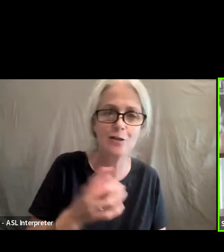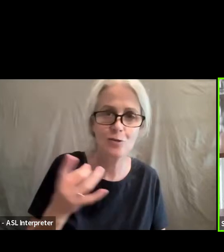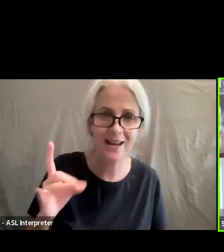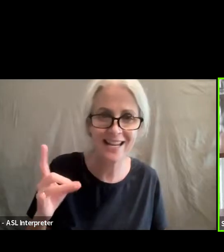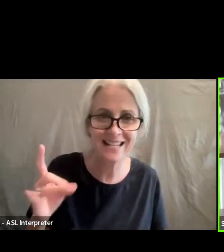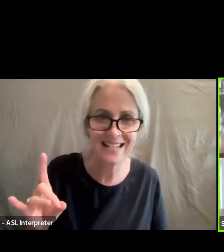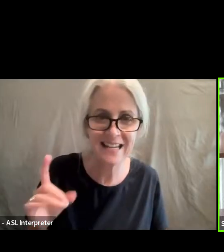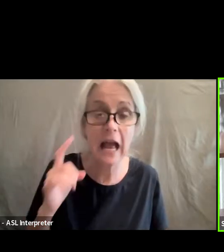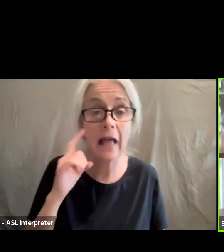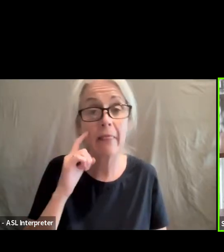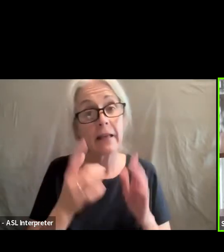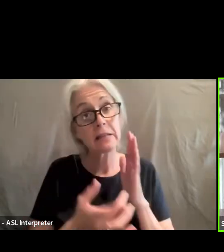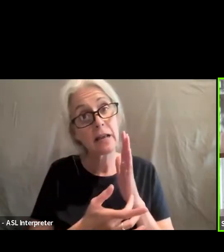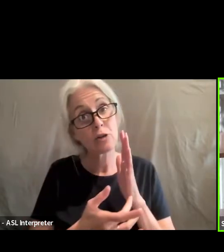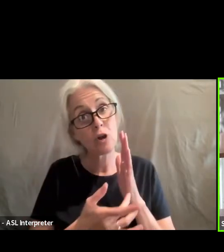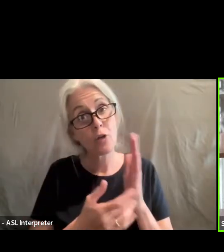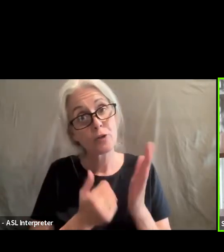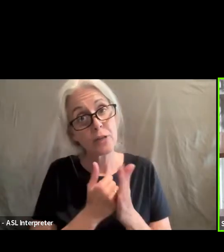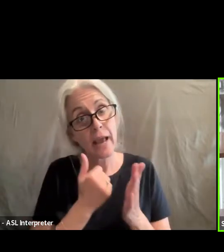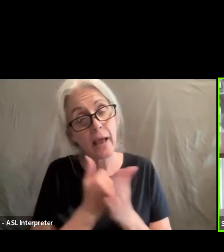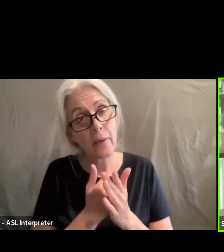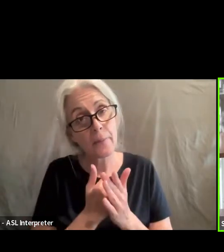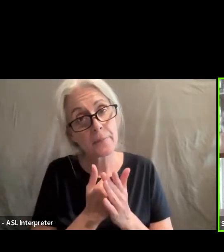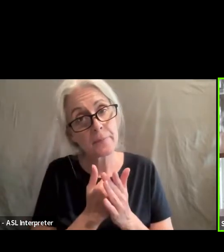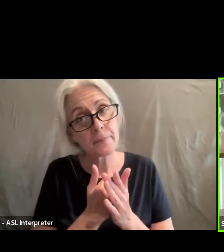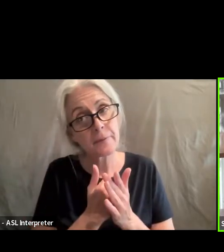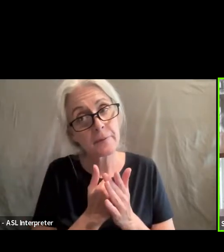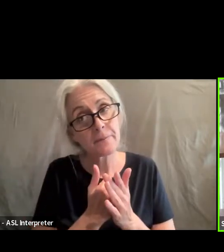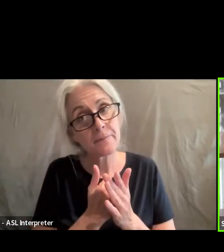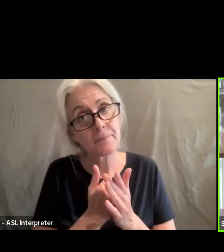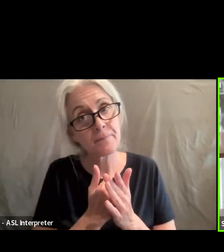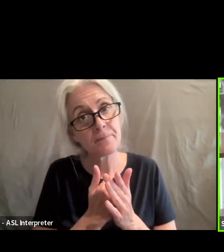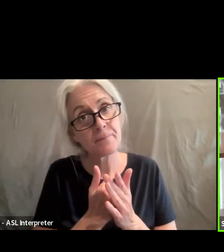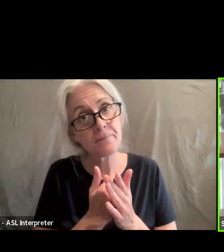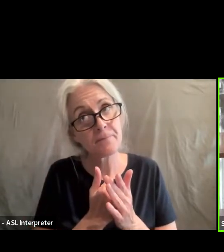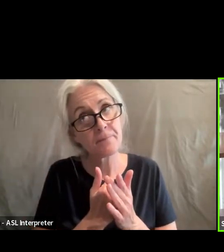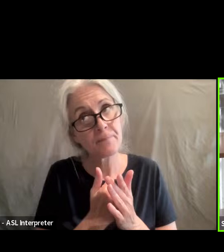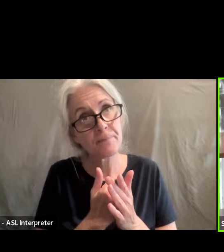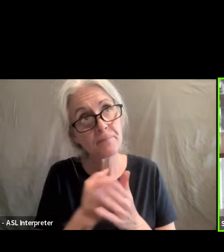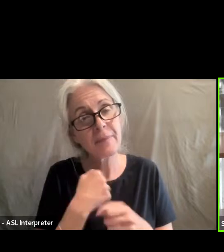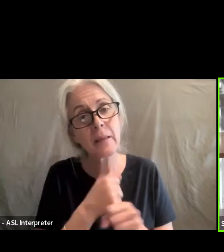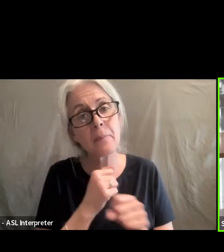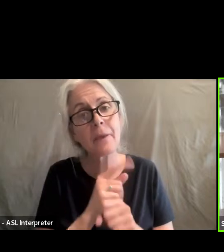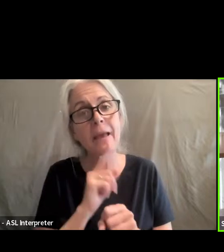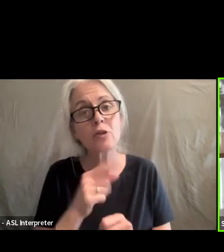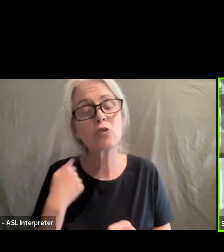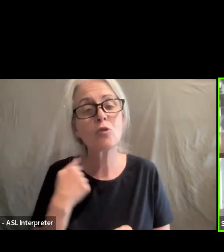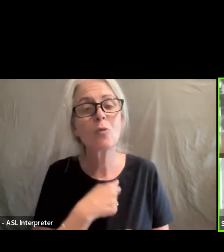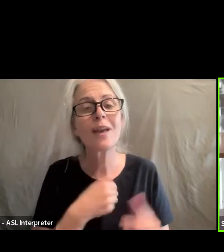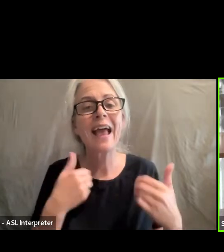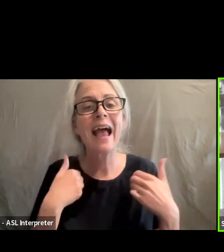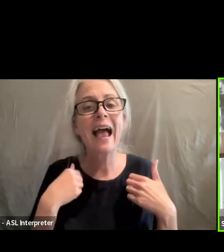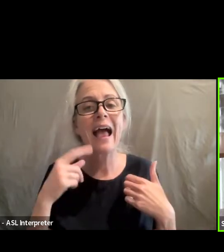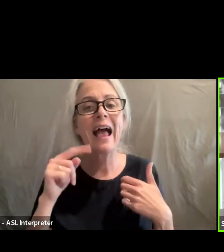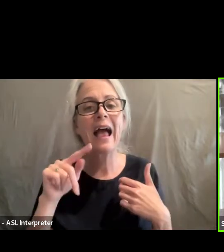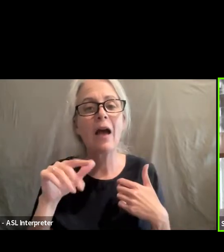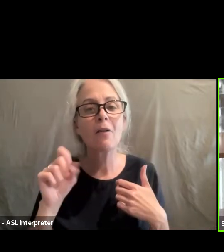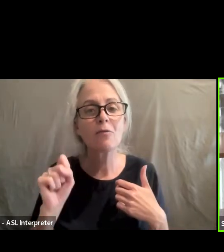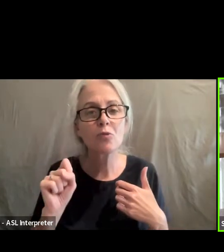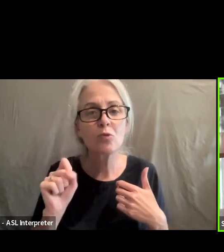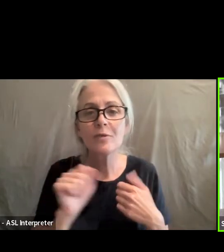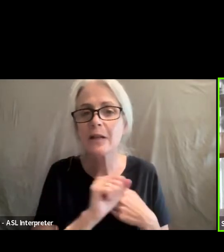that technology helps to, I think making sure that we have those tools in every student's